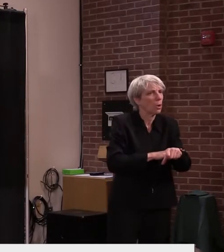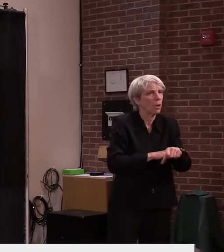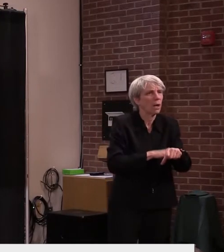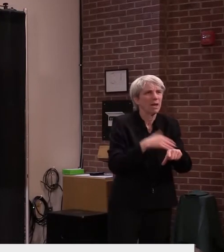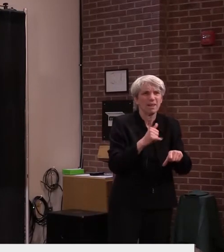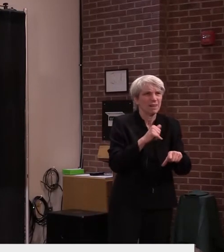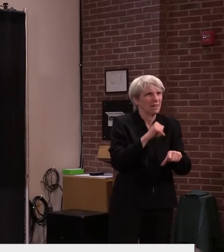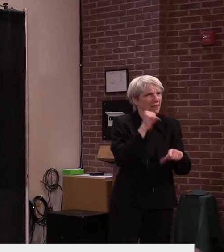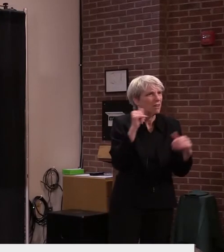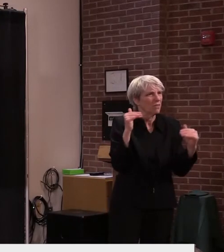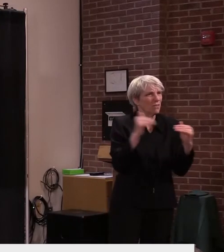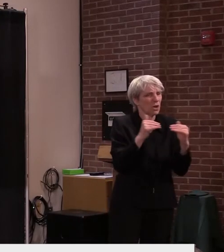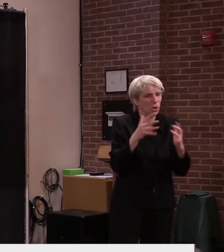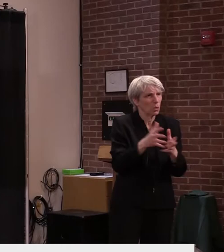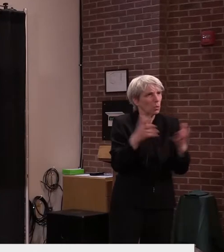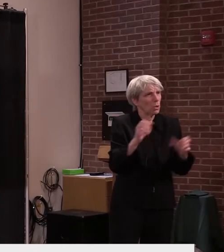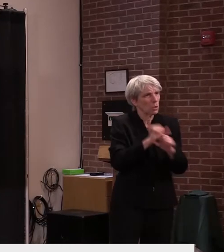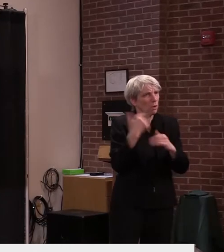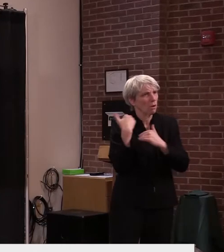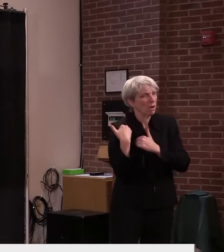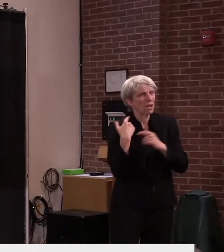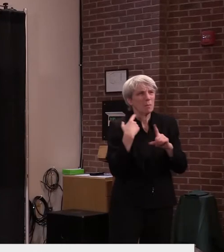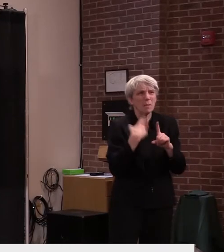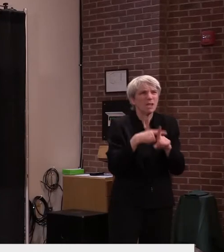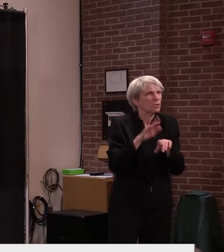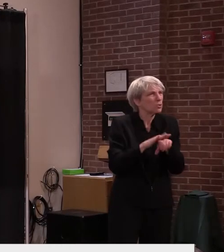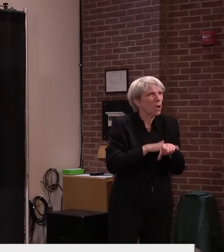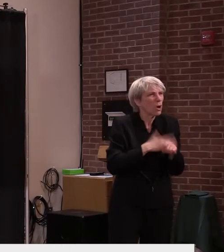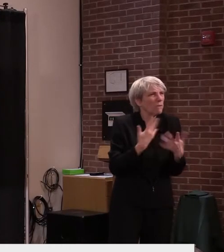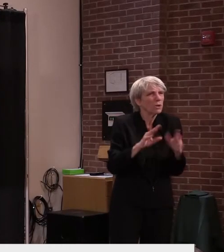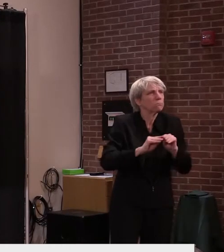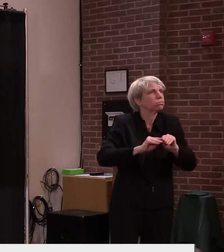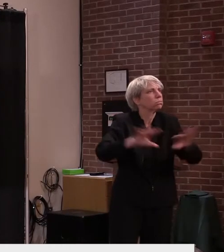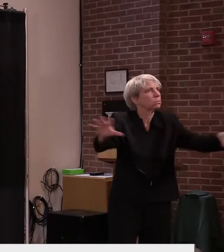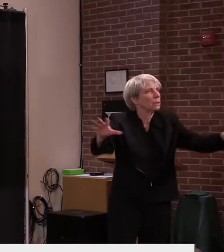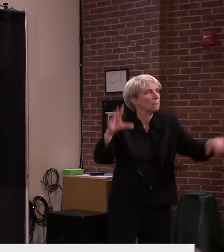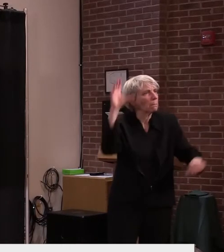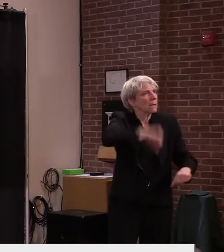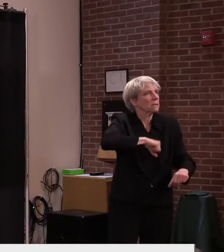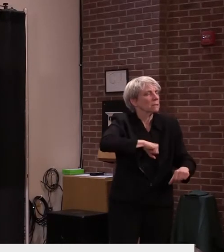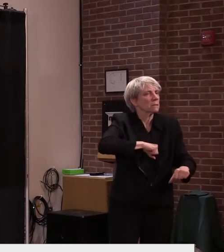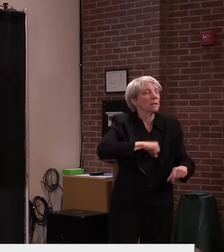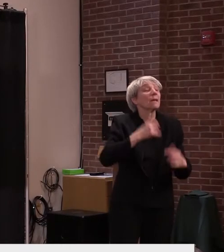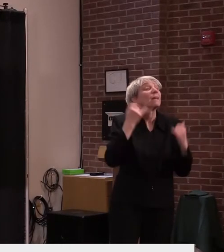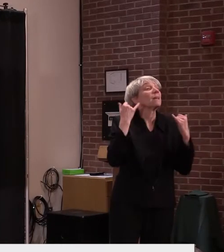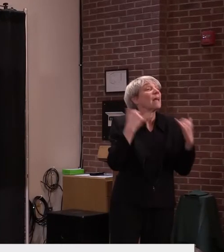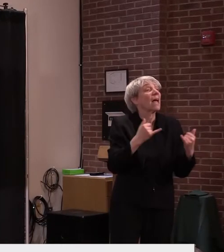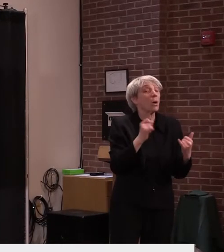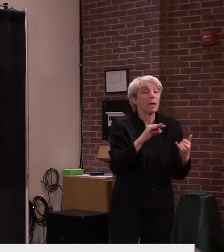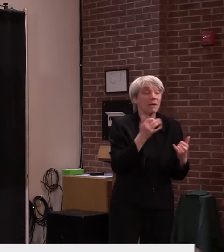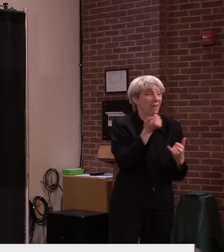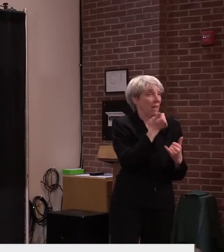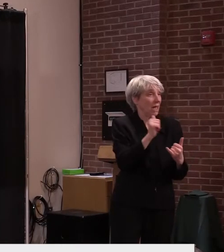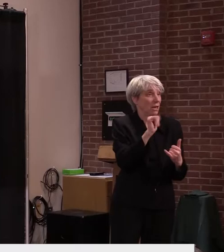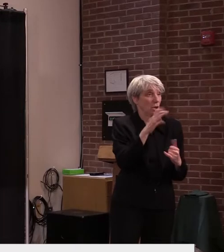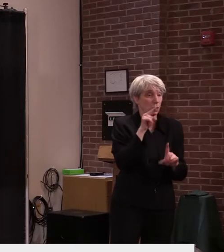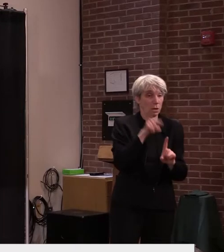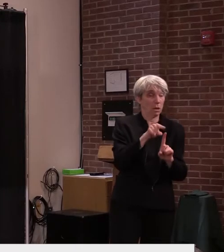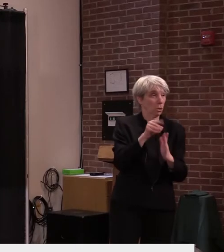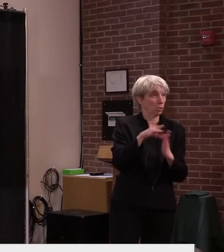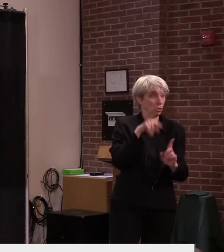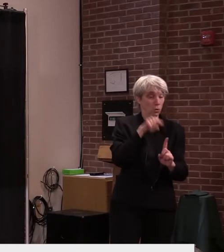contacts. Once a positive case is identified in a class, all the students in that class are considered